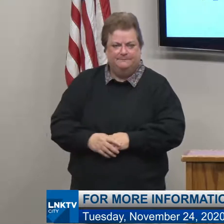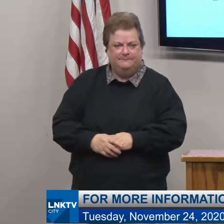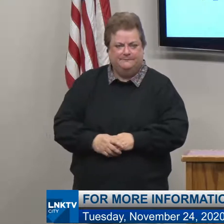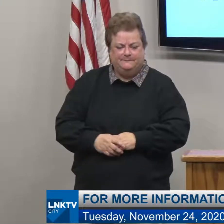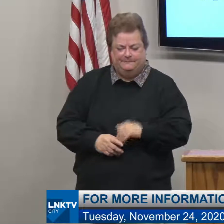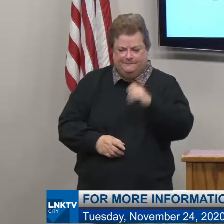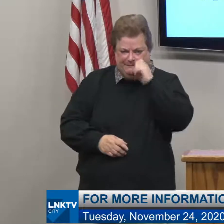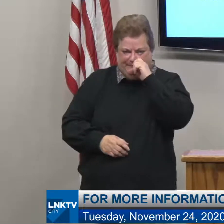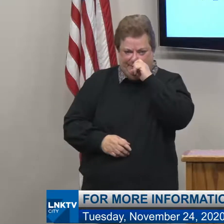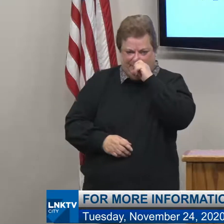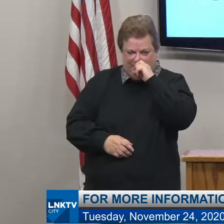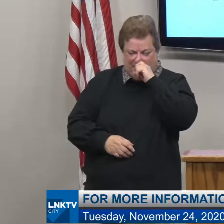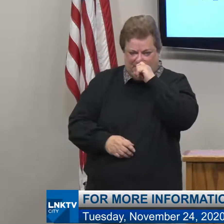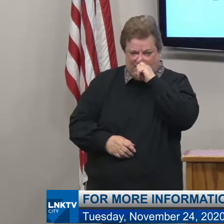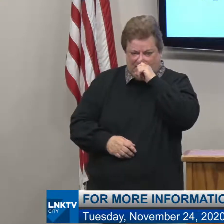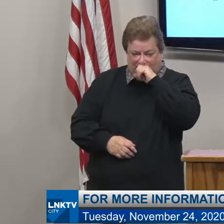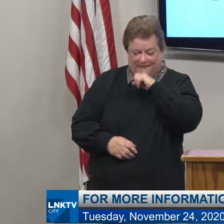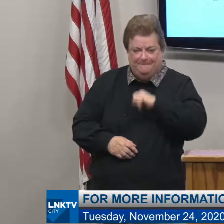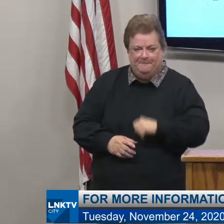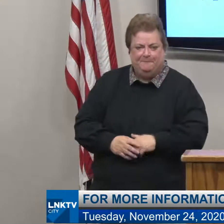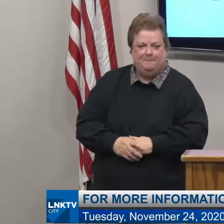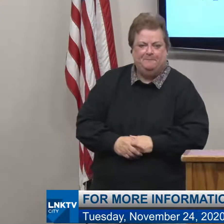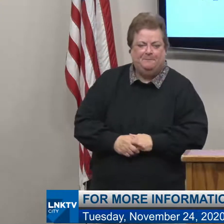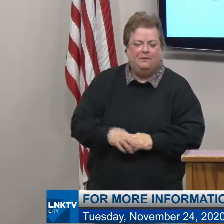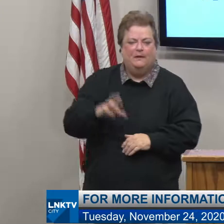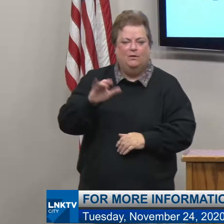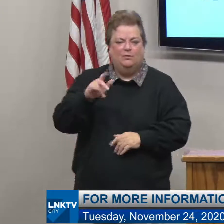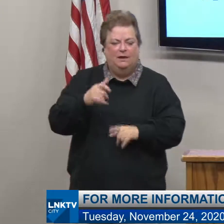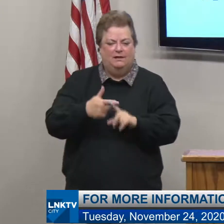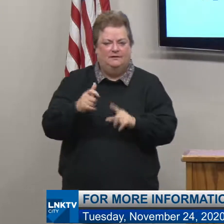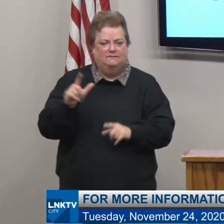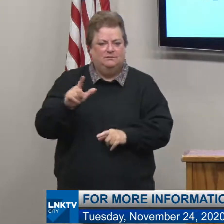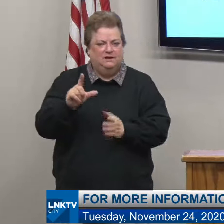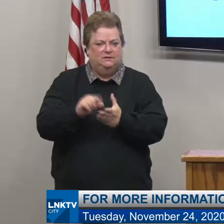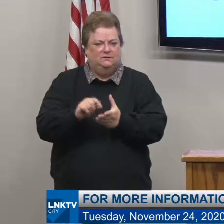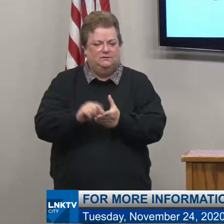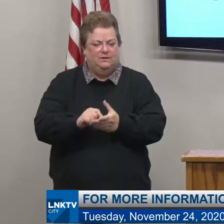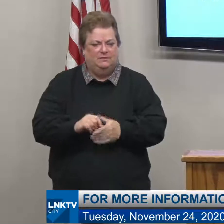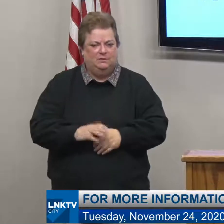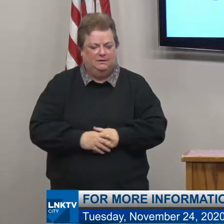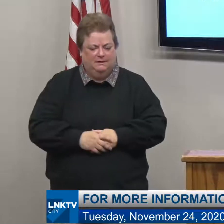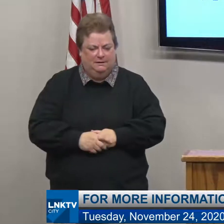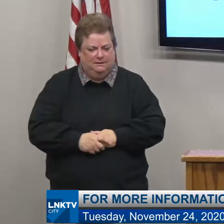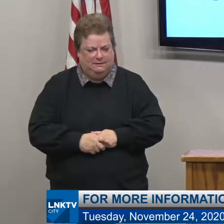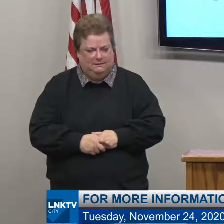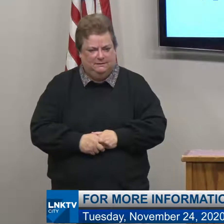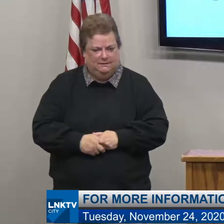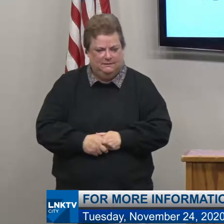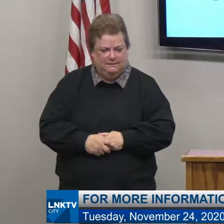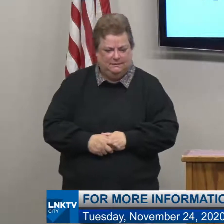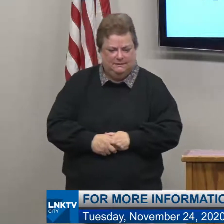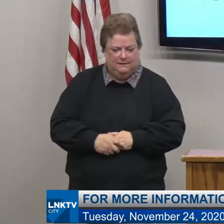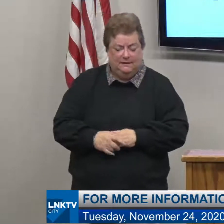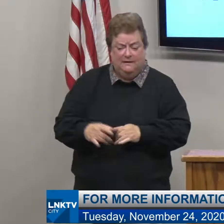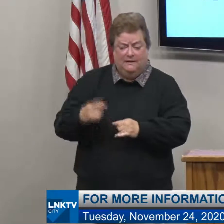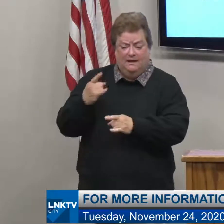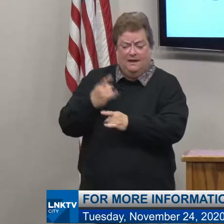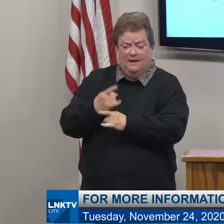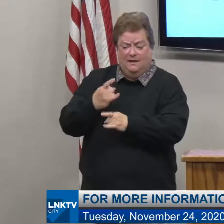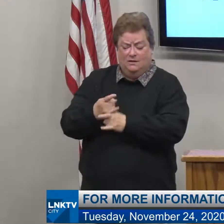Director Lopez, DHM questions. It's Riley again. The alcohol